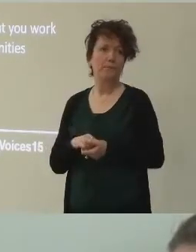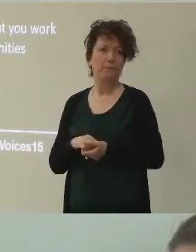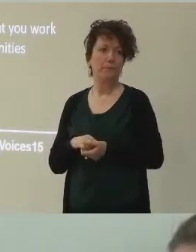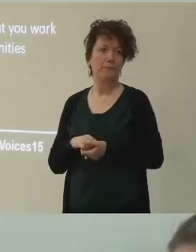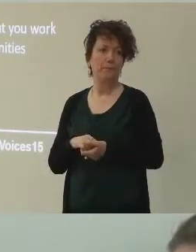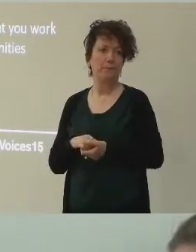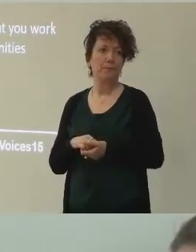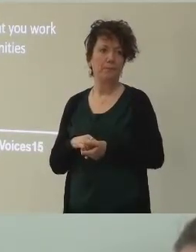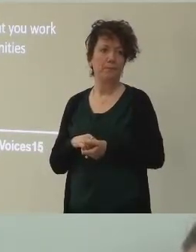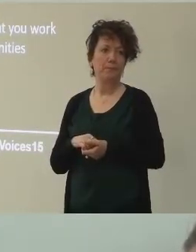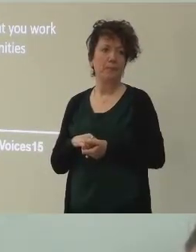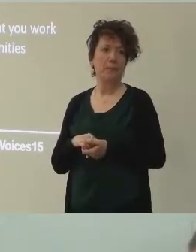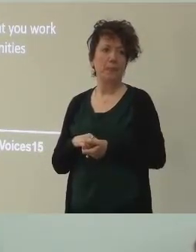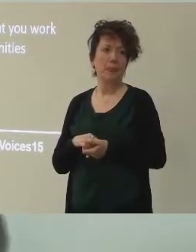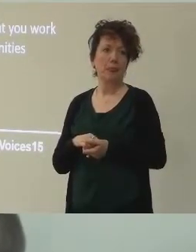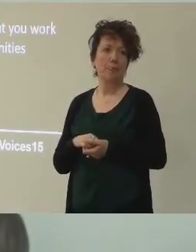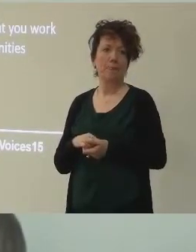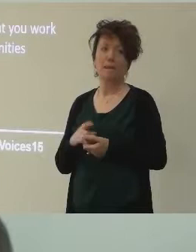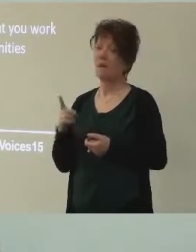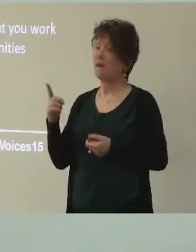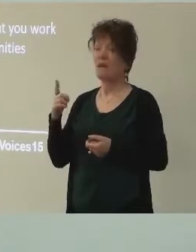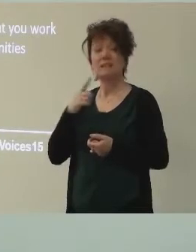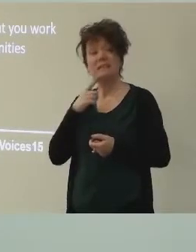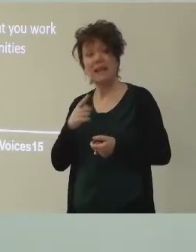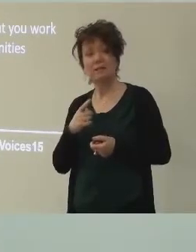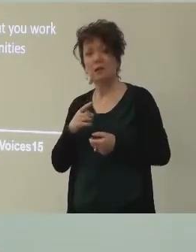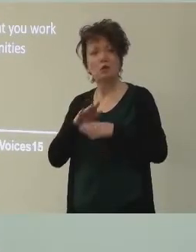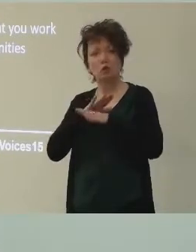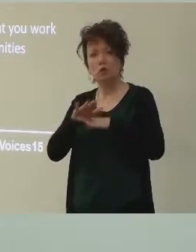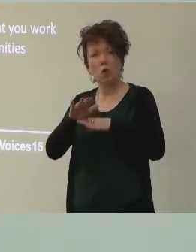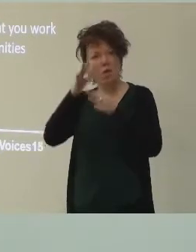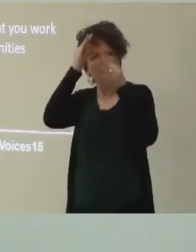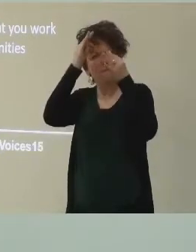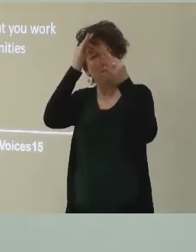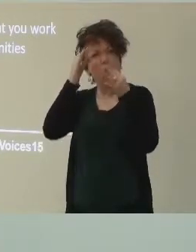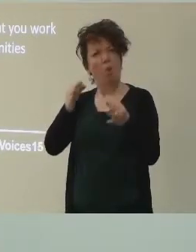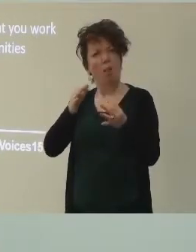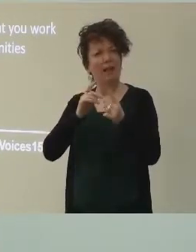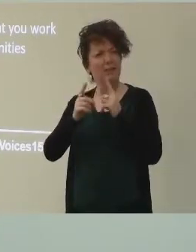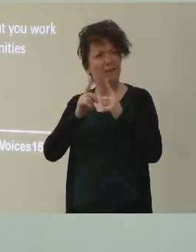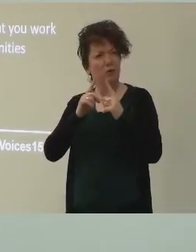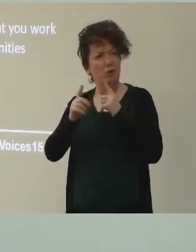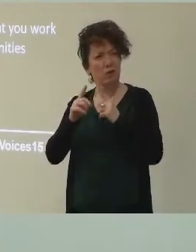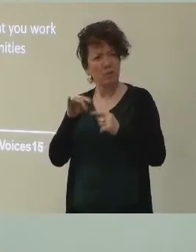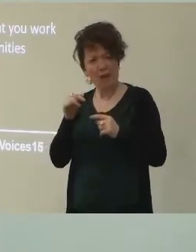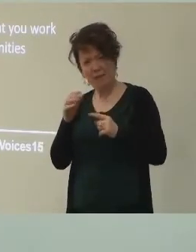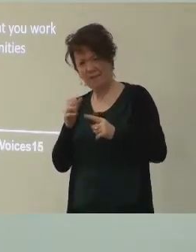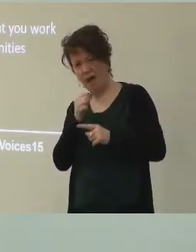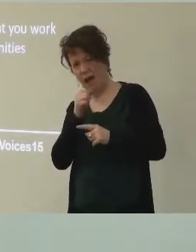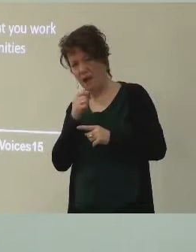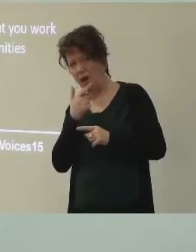This one, okay. Don't do formal interviews. Find a less scary way of finding out if they're the right person for the